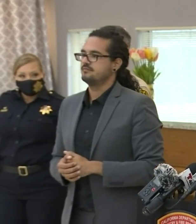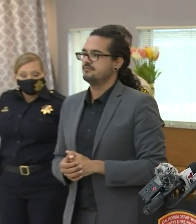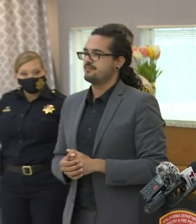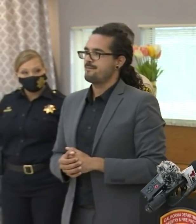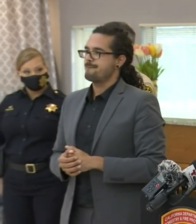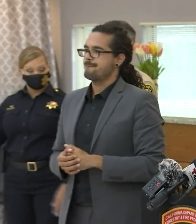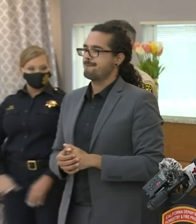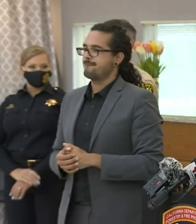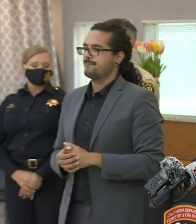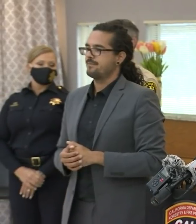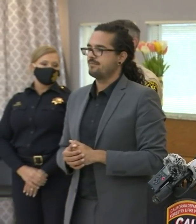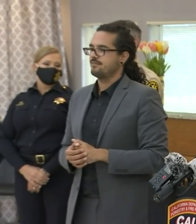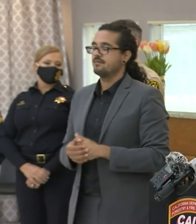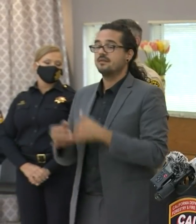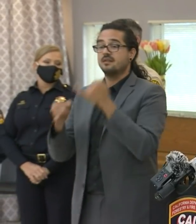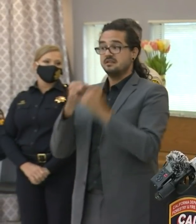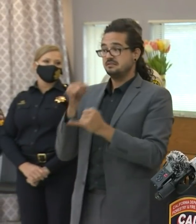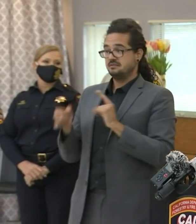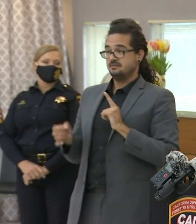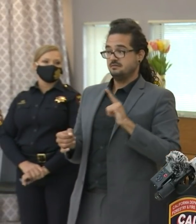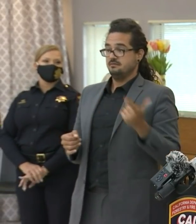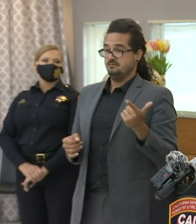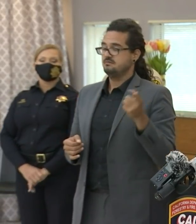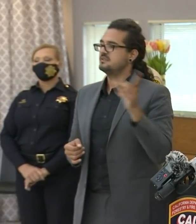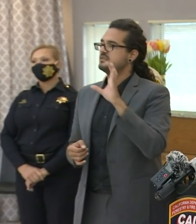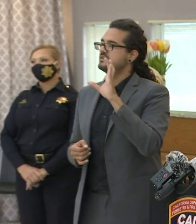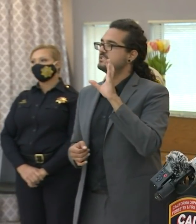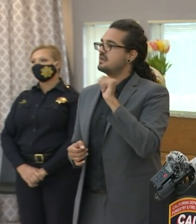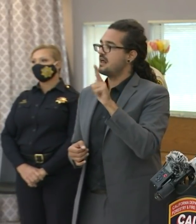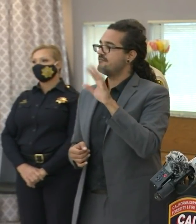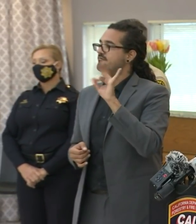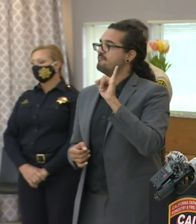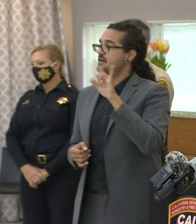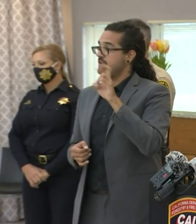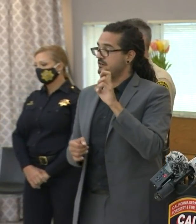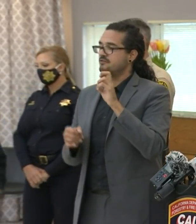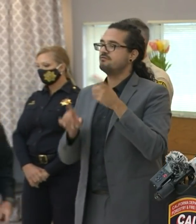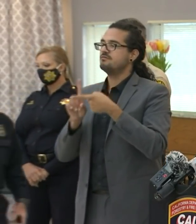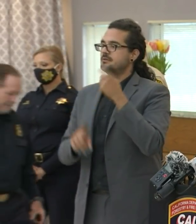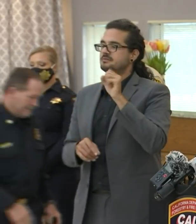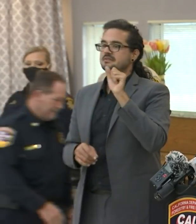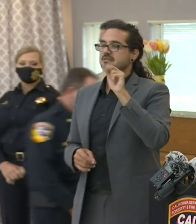And our final speaker from the CAL FIRE San Mateo Santa Cruz Unit Chief Larkin.